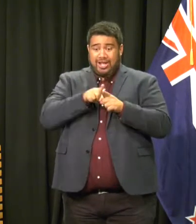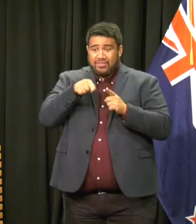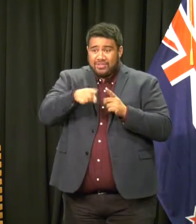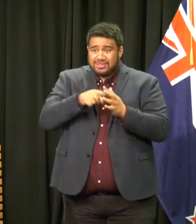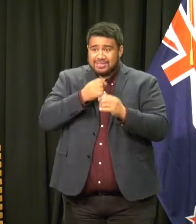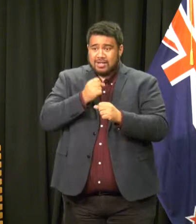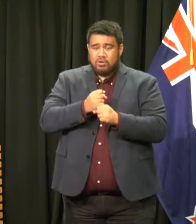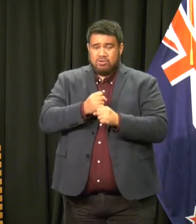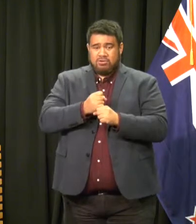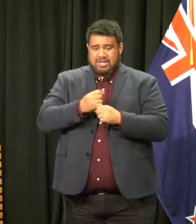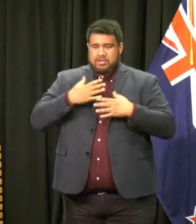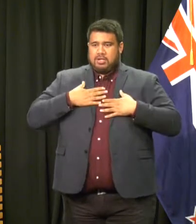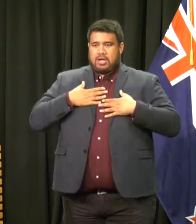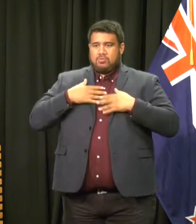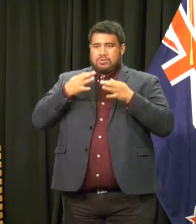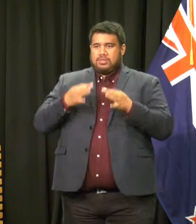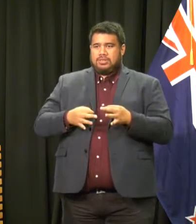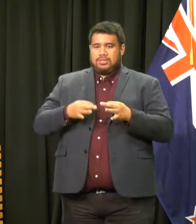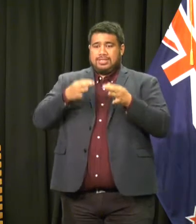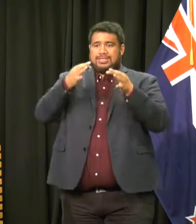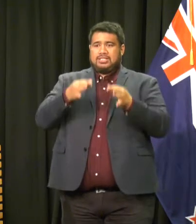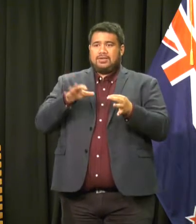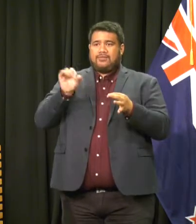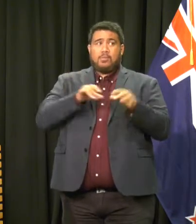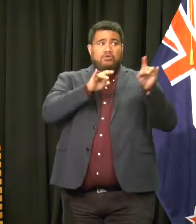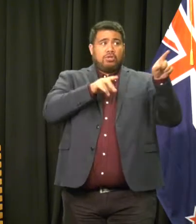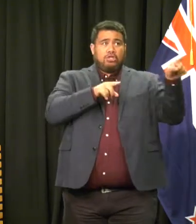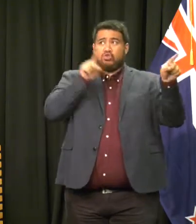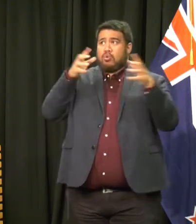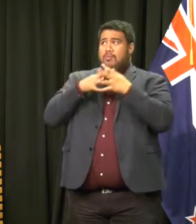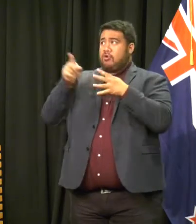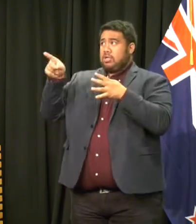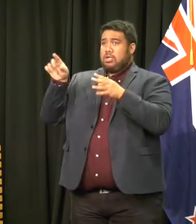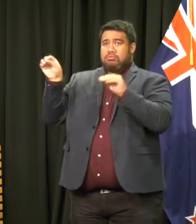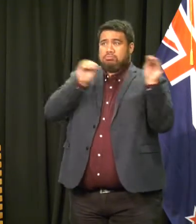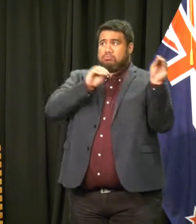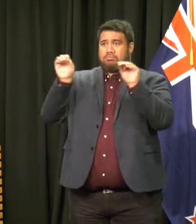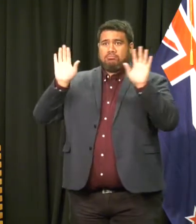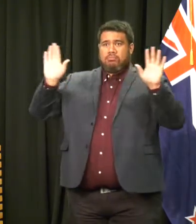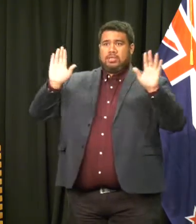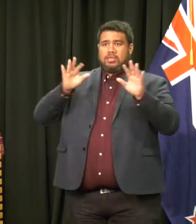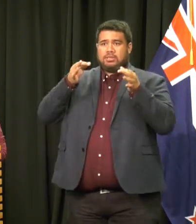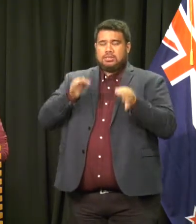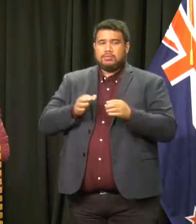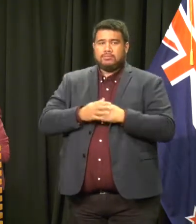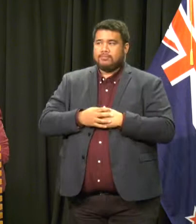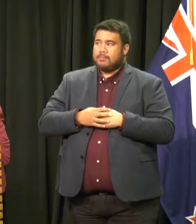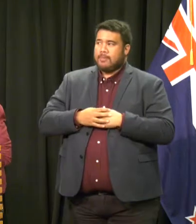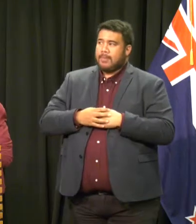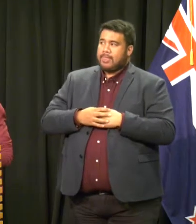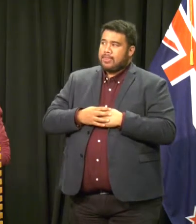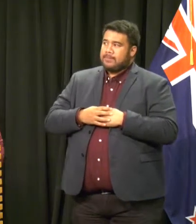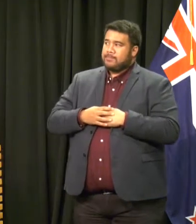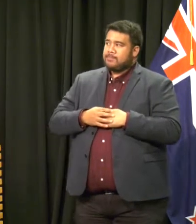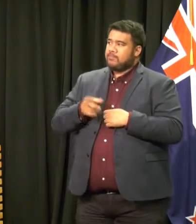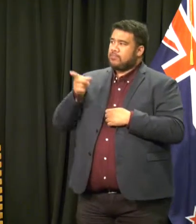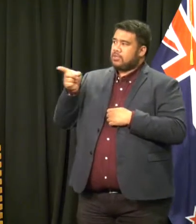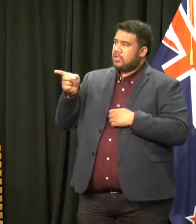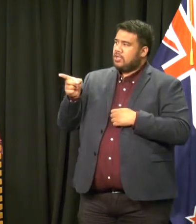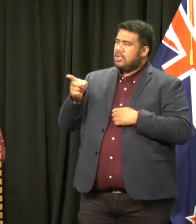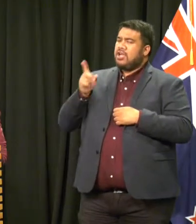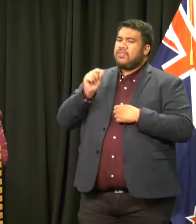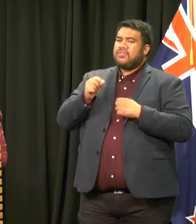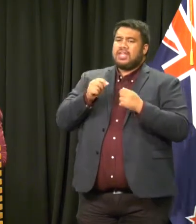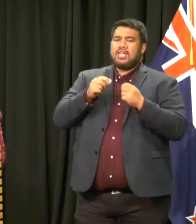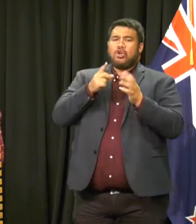ultimately is a decision and between Australia and the United States. Why hasn't the autonomous sanctions bill gone to a